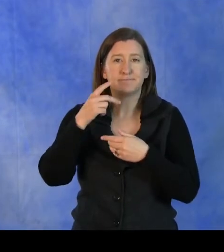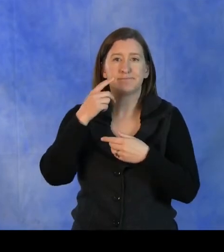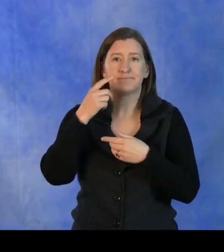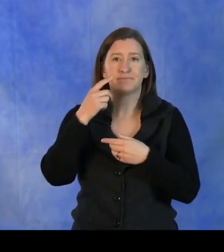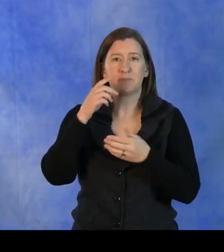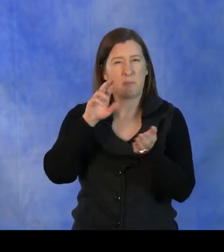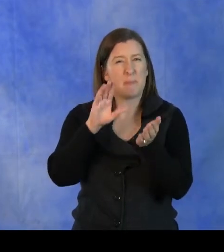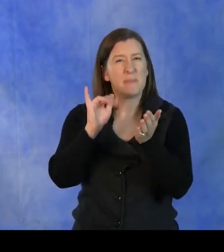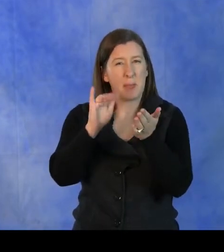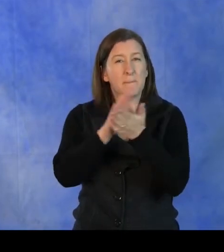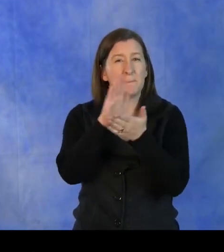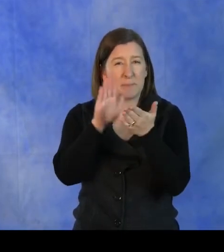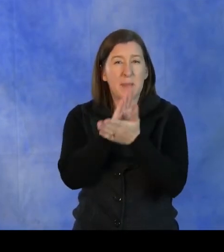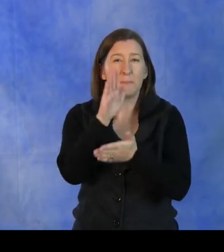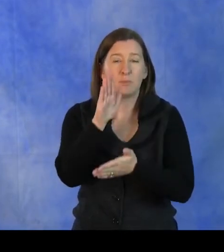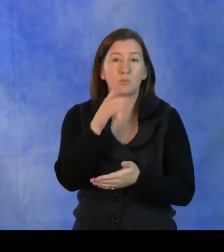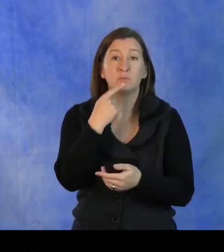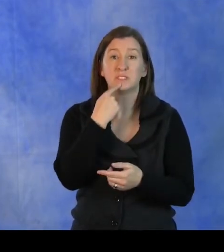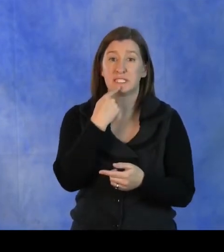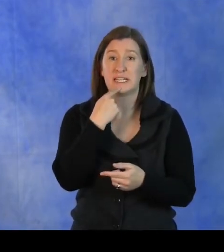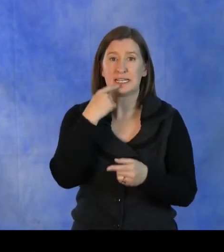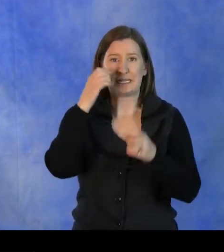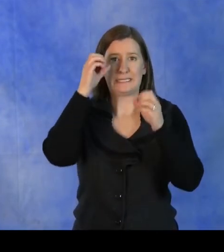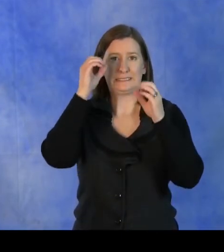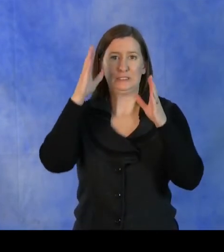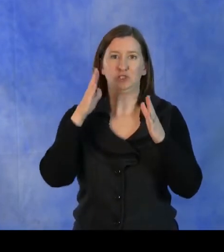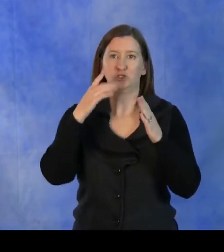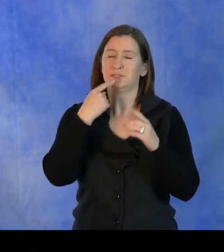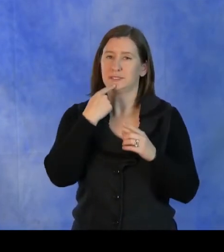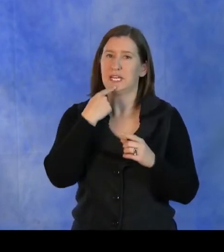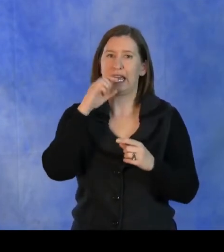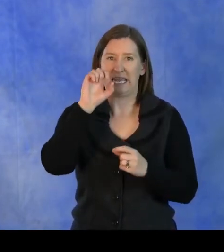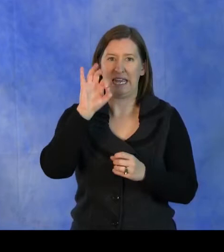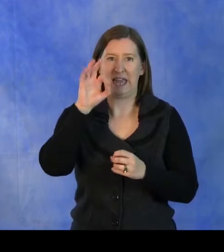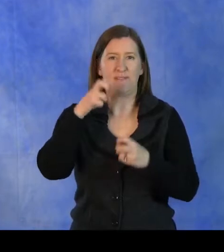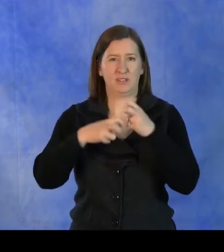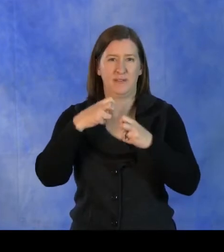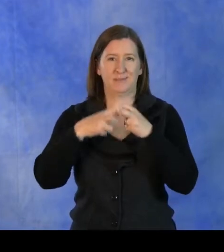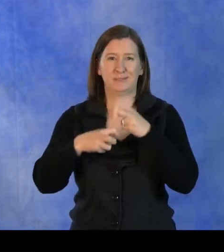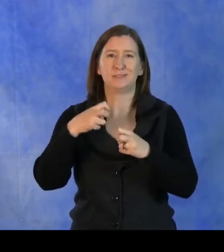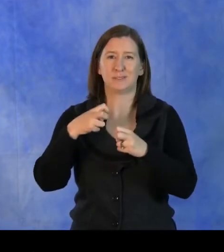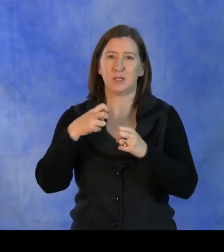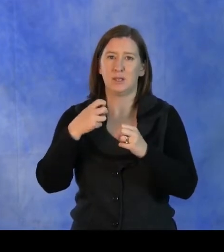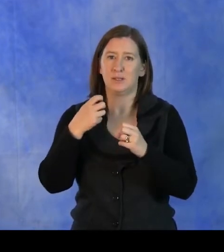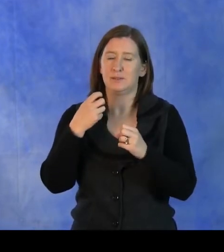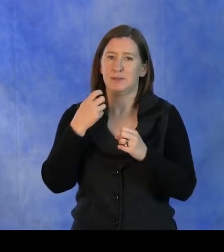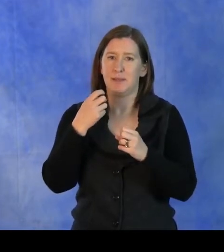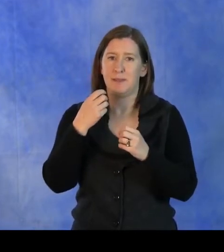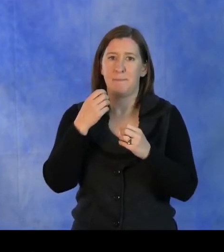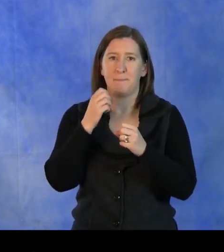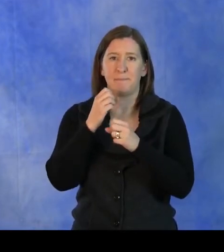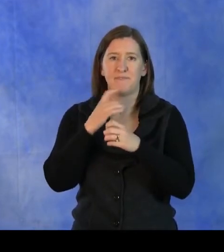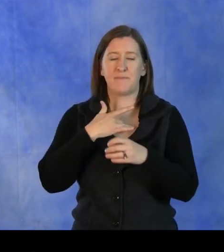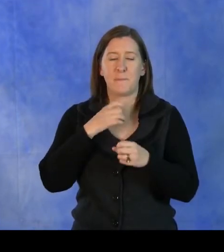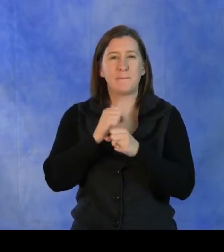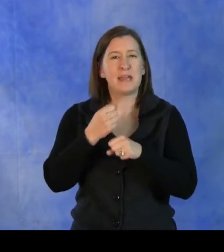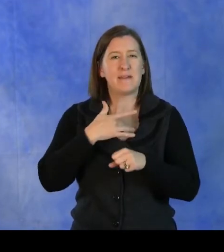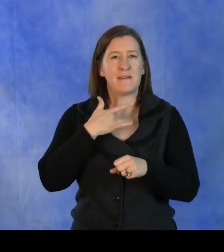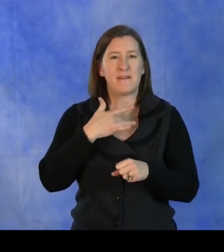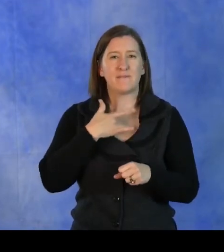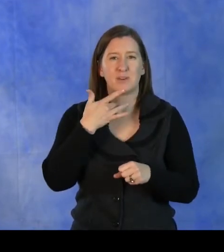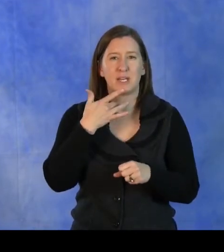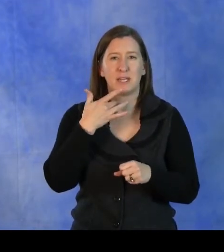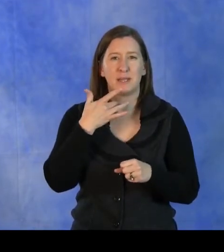Harvard University, the paper that I talked about earlier, the teacher said that the EF